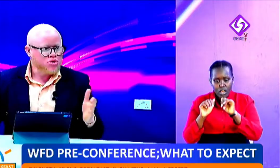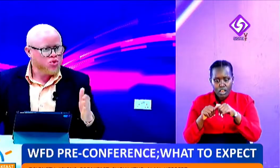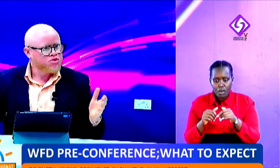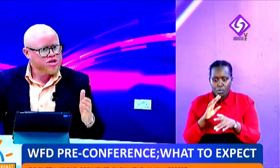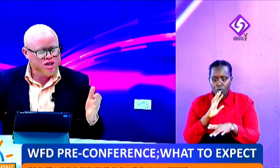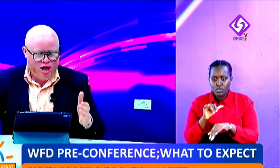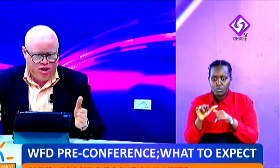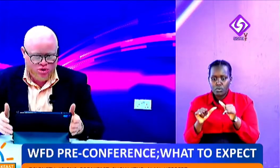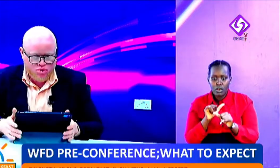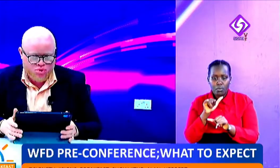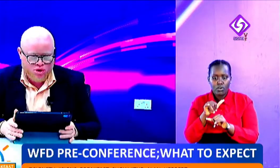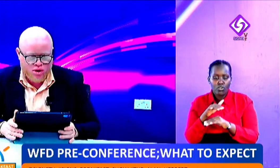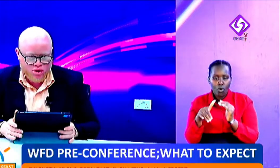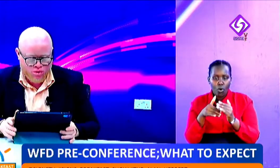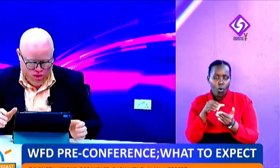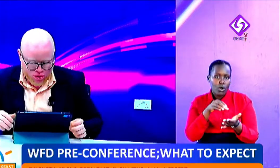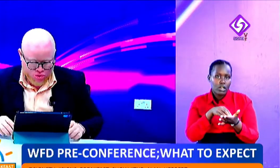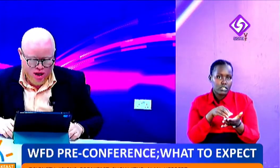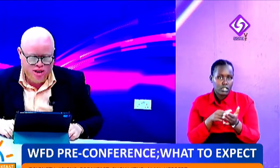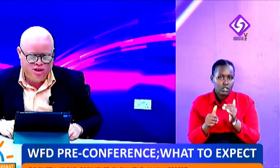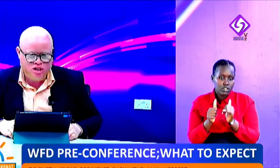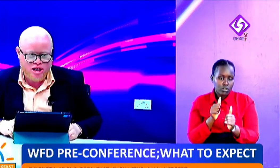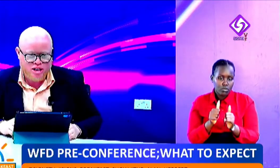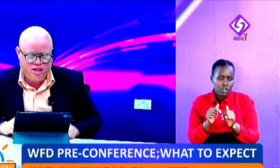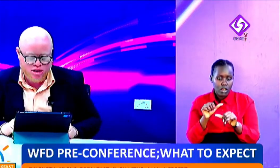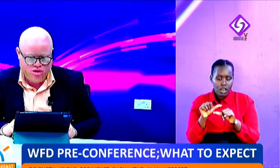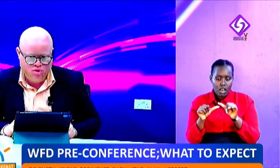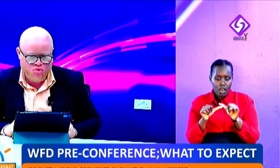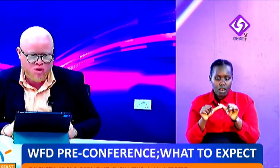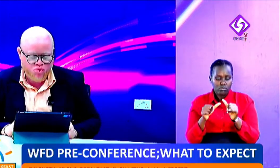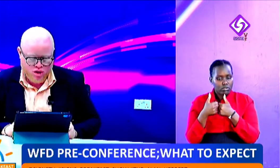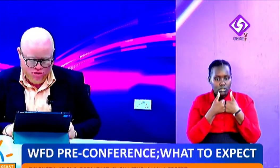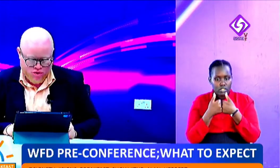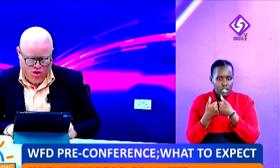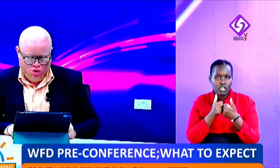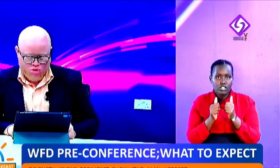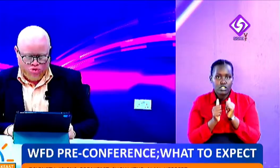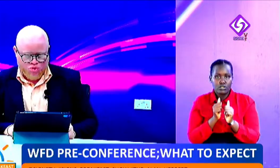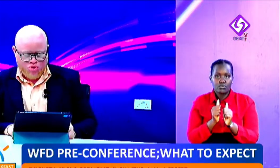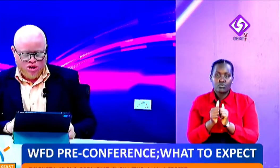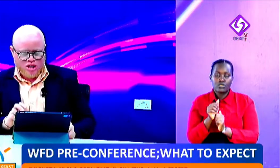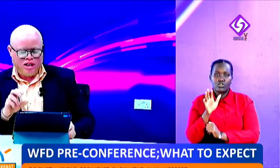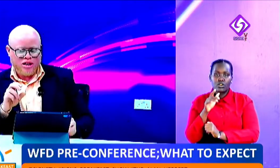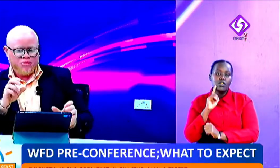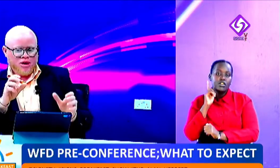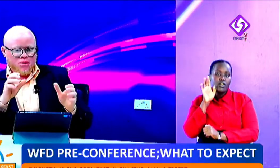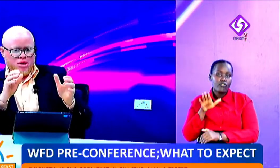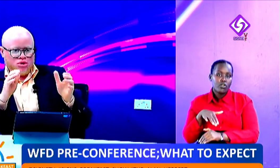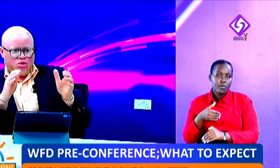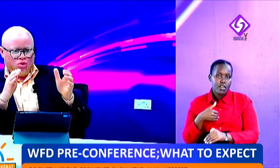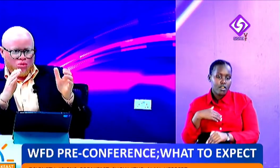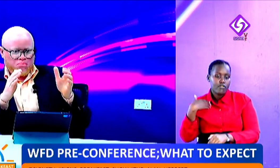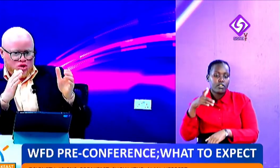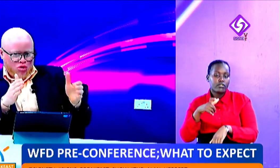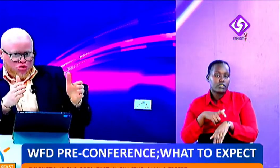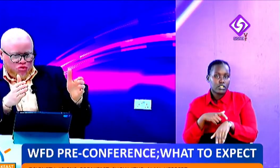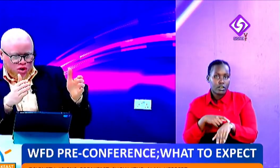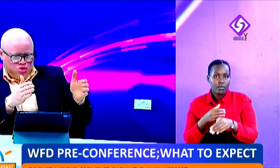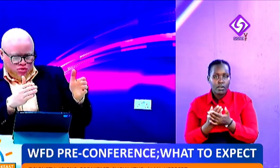the scenarios regarding the challenges that women who are deaf go through on a daily. But based off of what you have